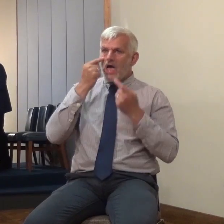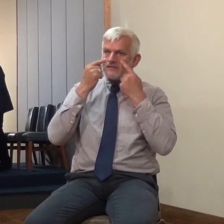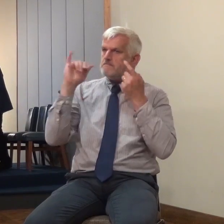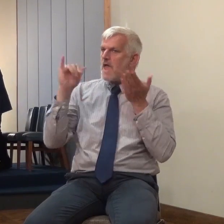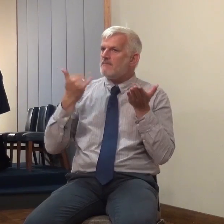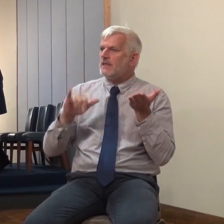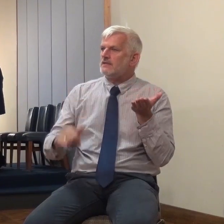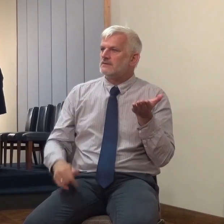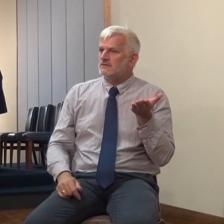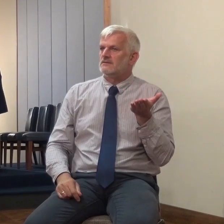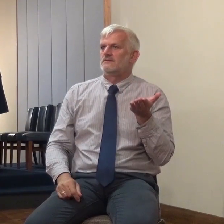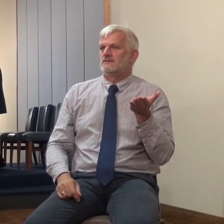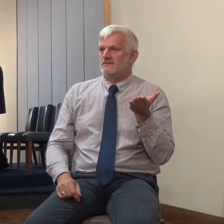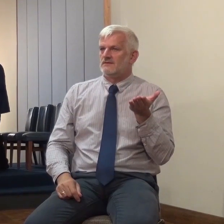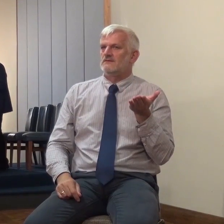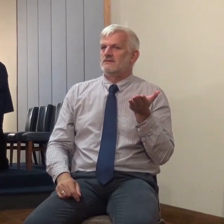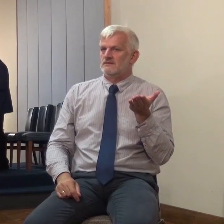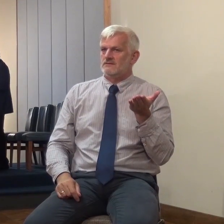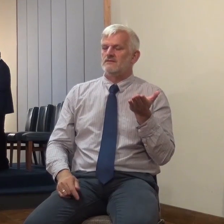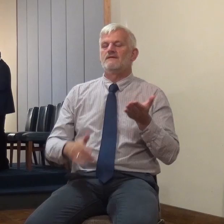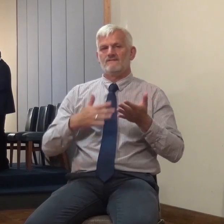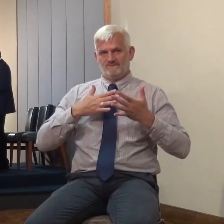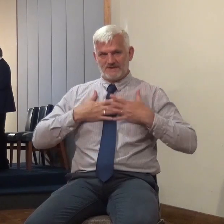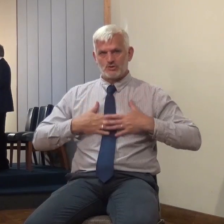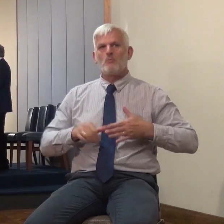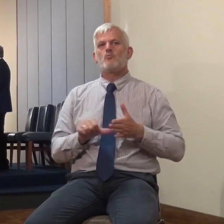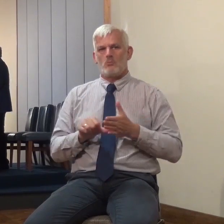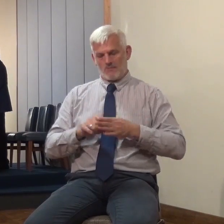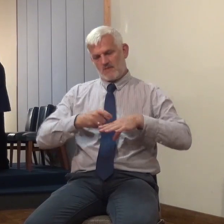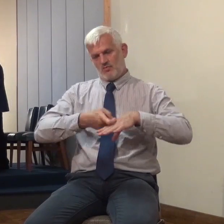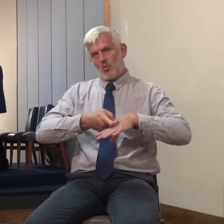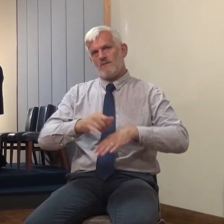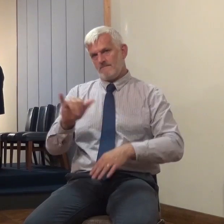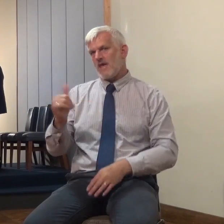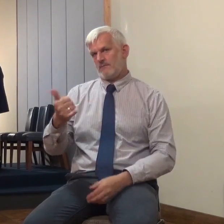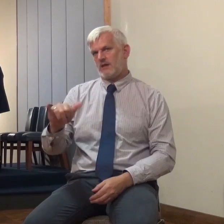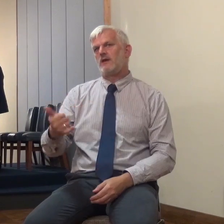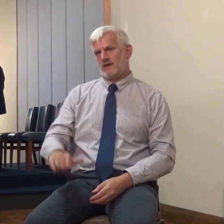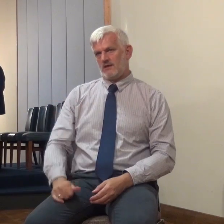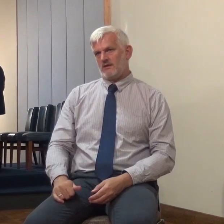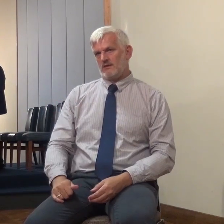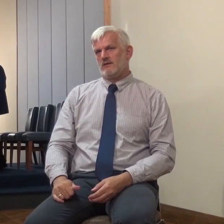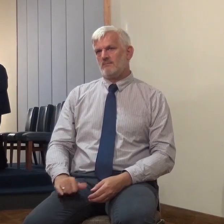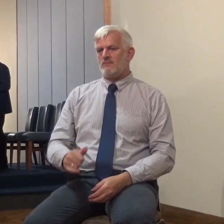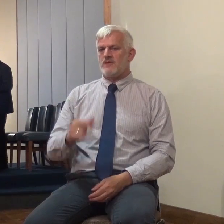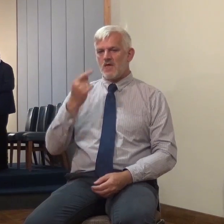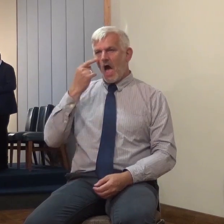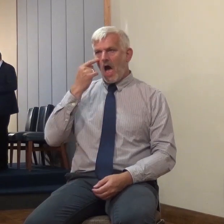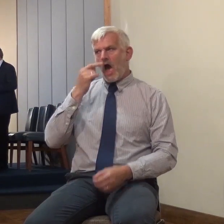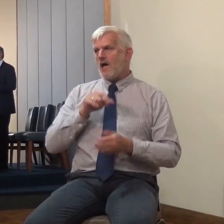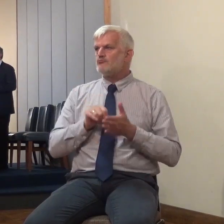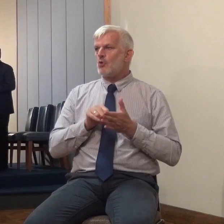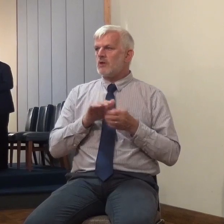rather well with the effect of a physical infirmity, along the lines perhaps of this eye condition that detained